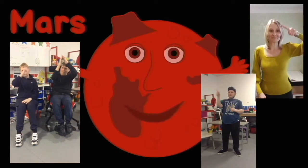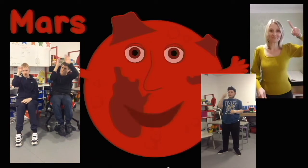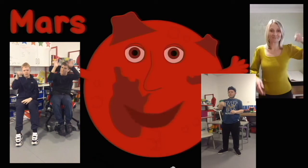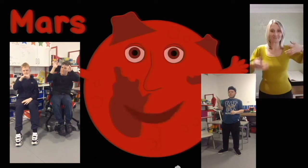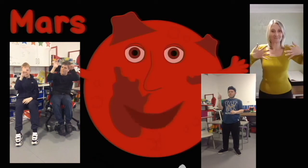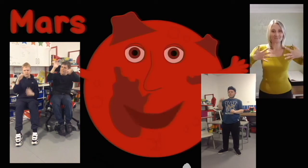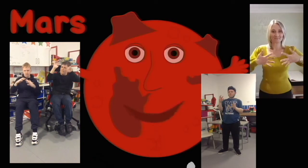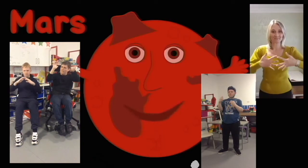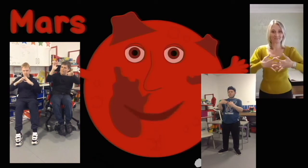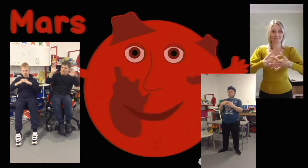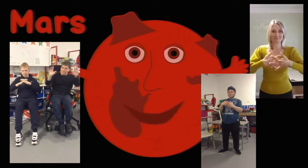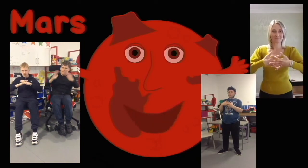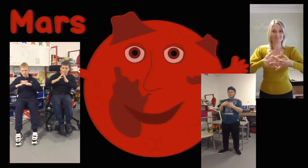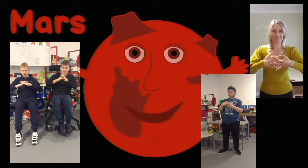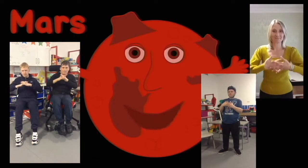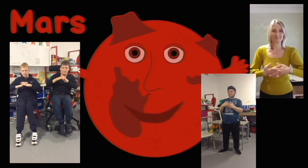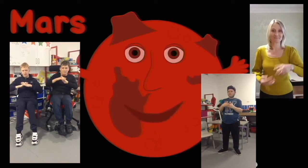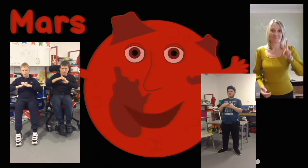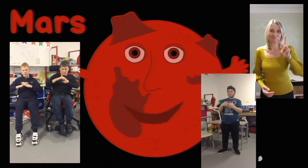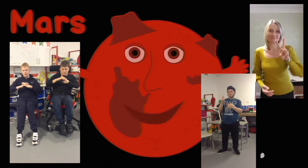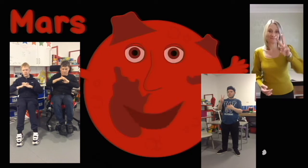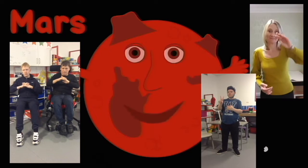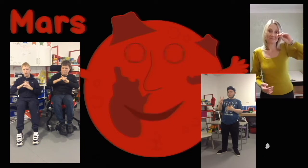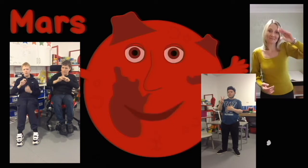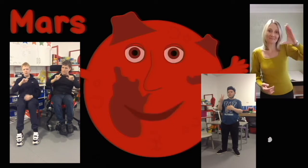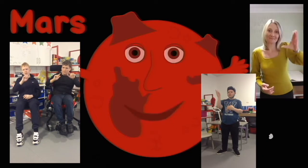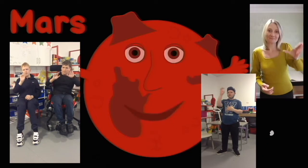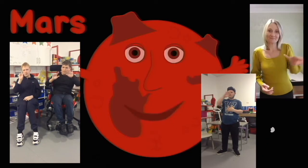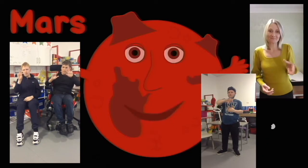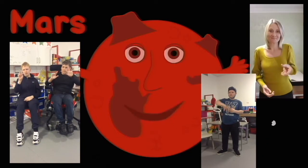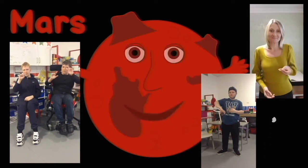solar system. I have two moons.